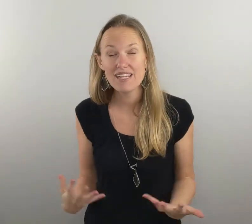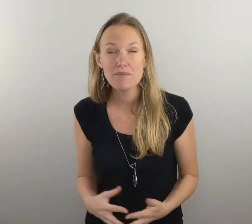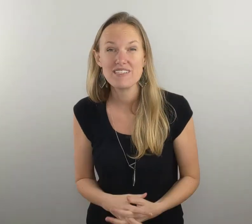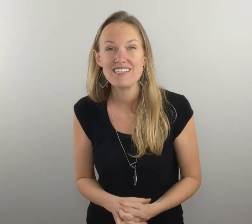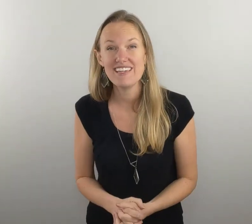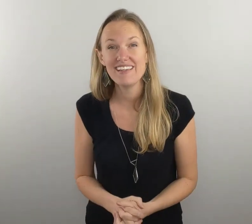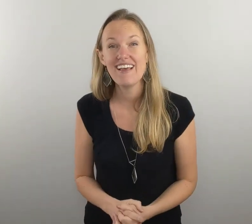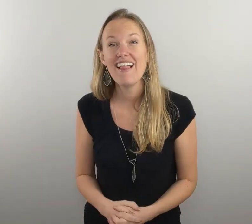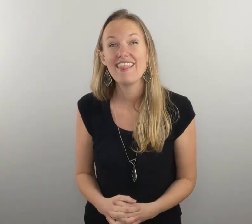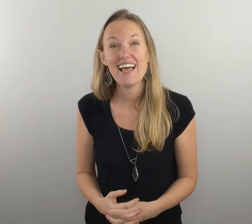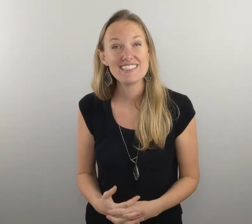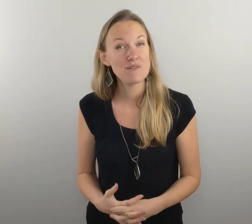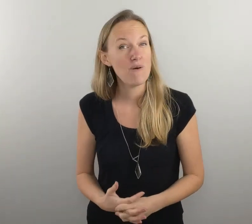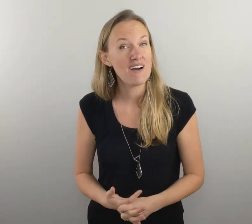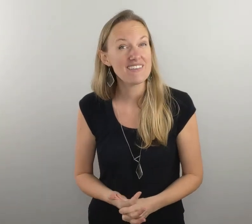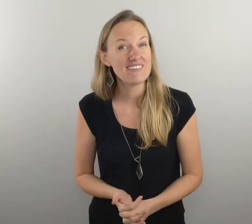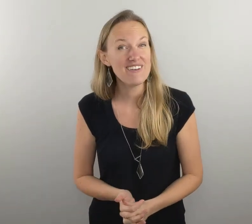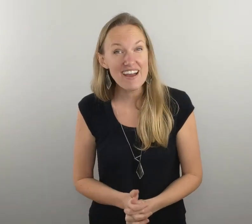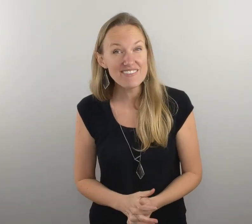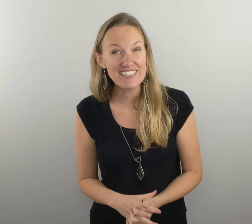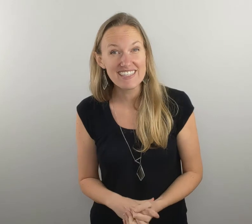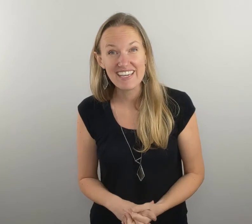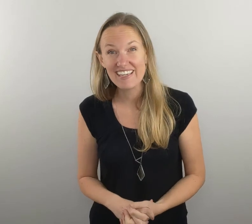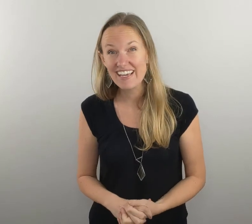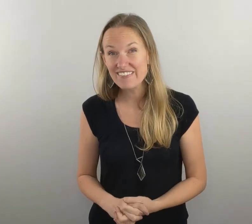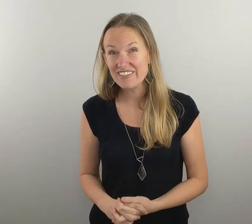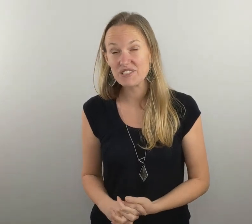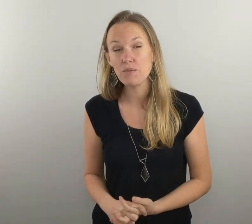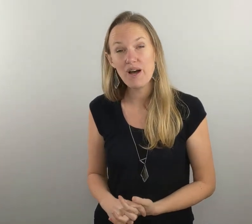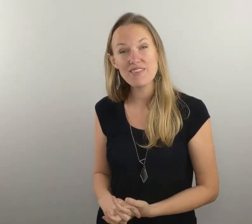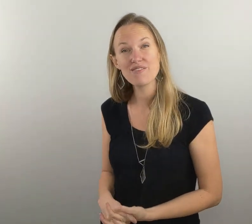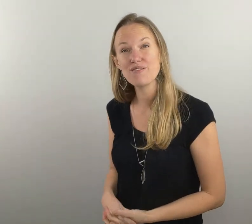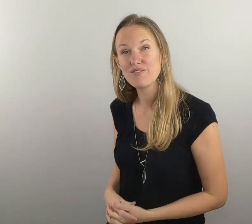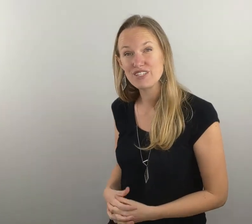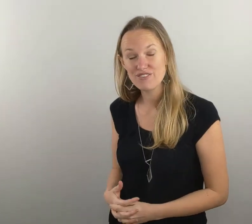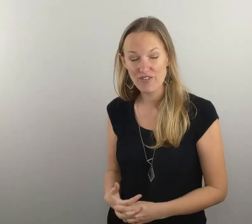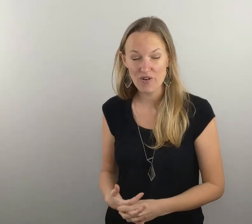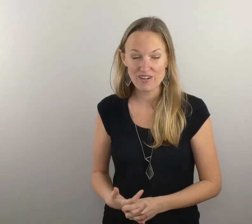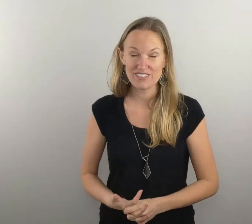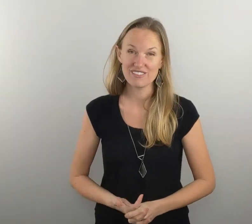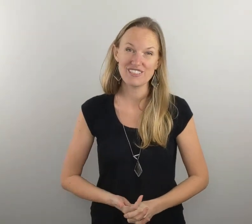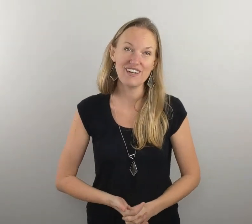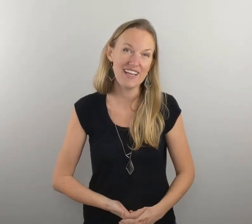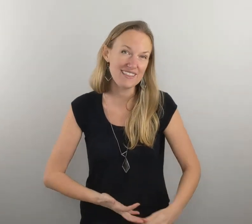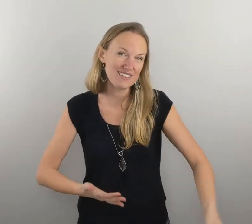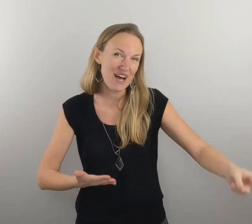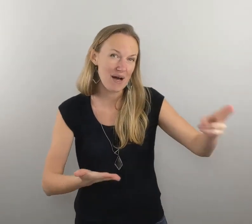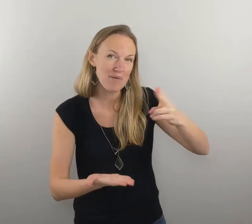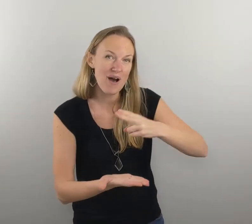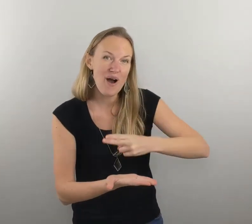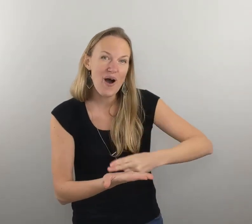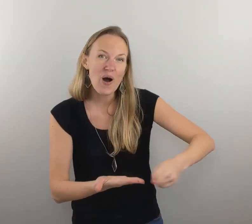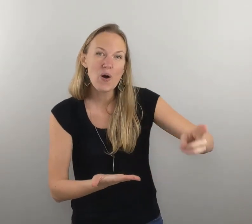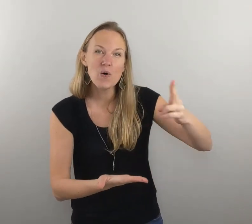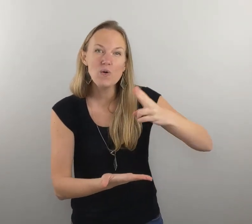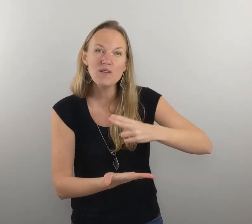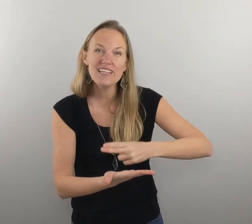to proceed, let's walk through everything. Hey, verse 1 through verse 4. So starting at the top.